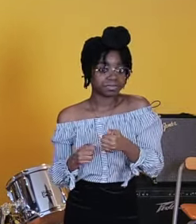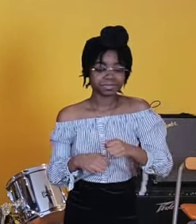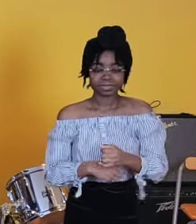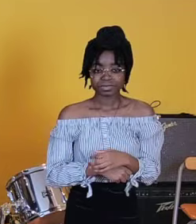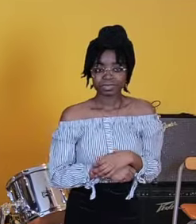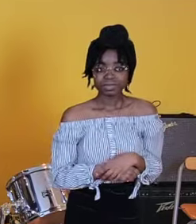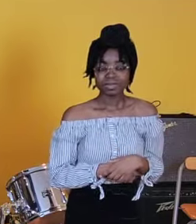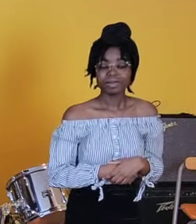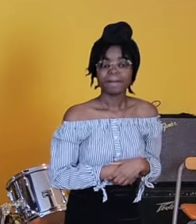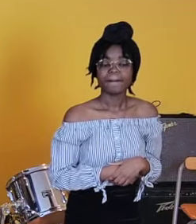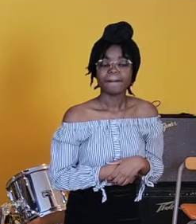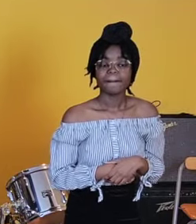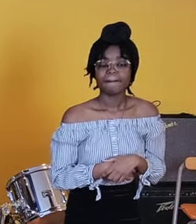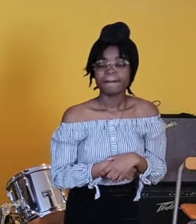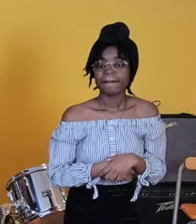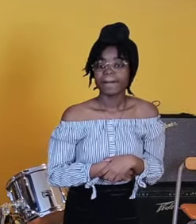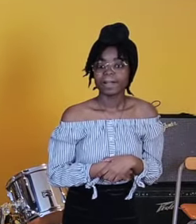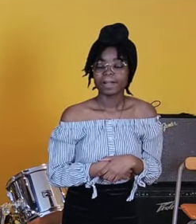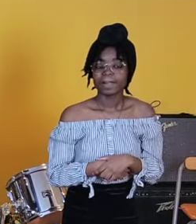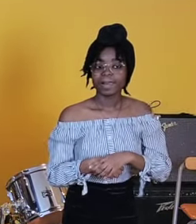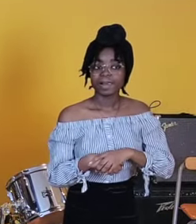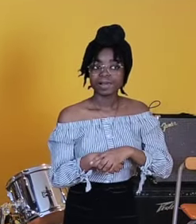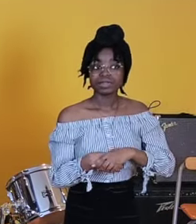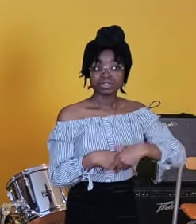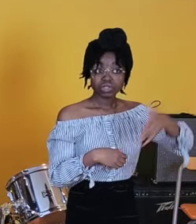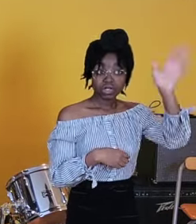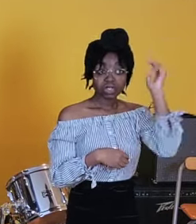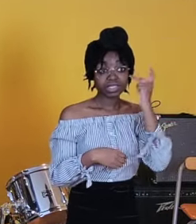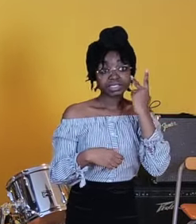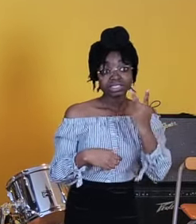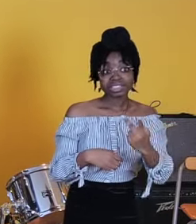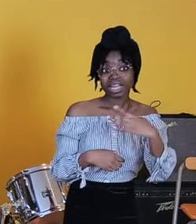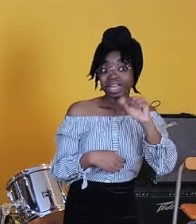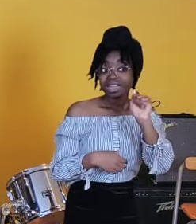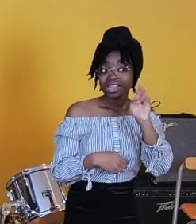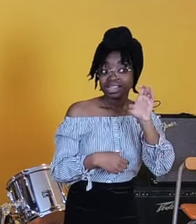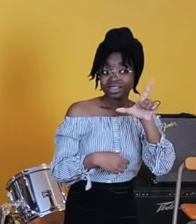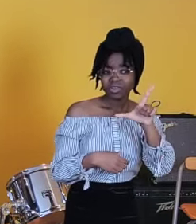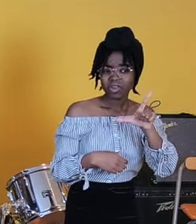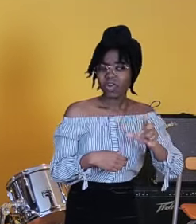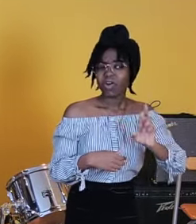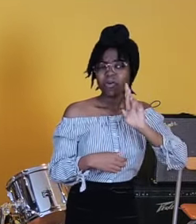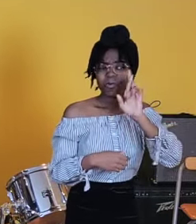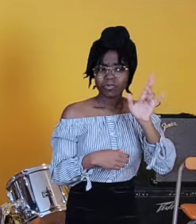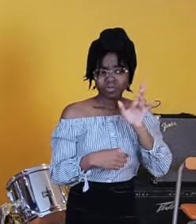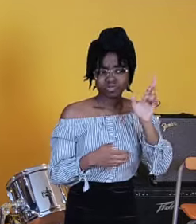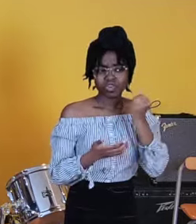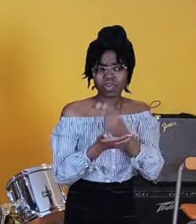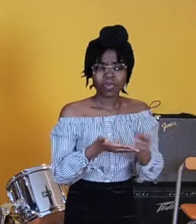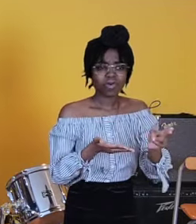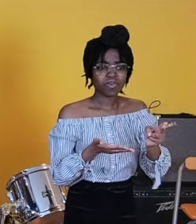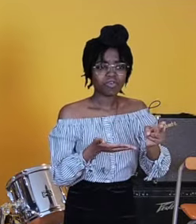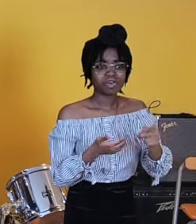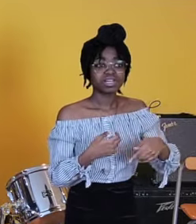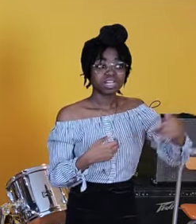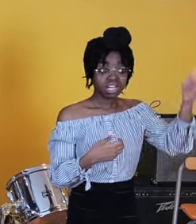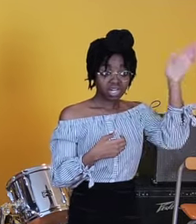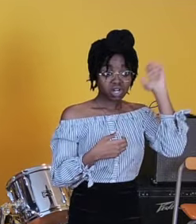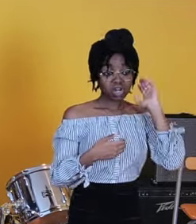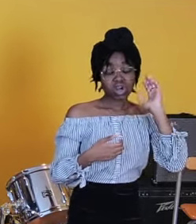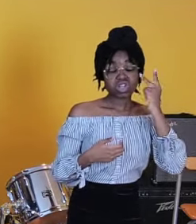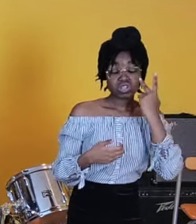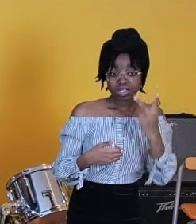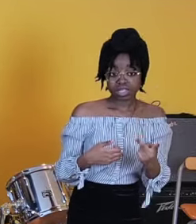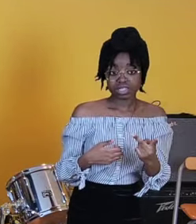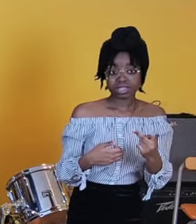By which he obtained witness that Abel was righteous, God testifying of his gifts, and by